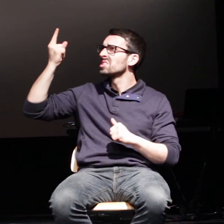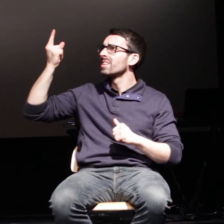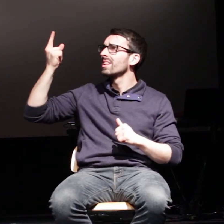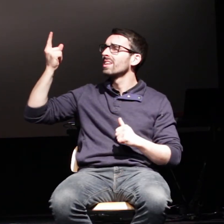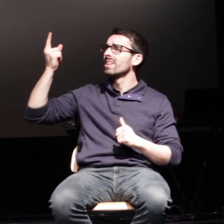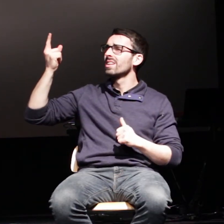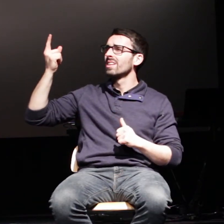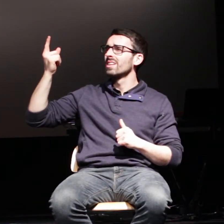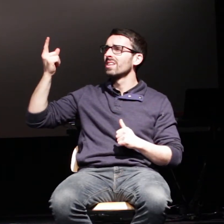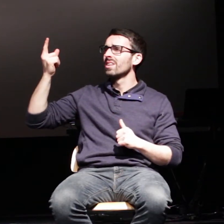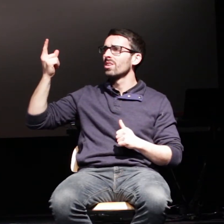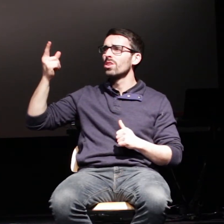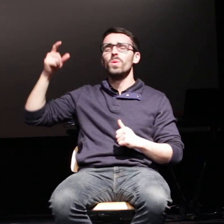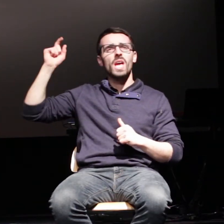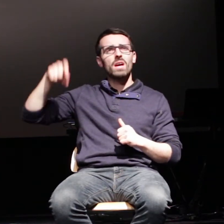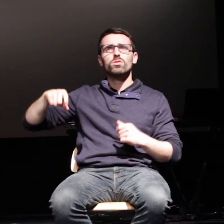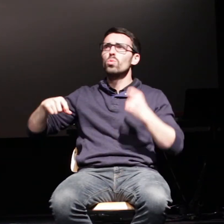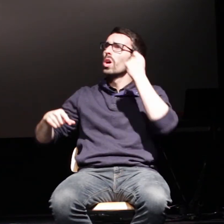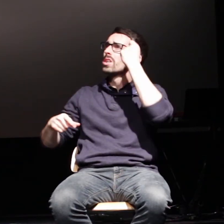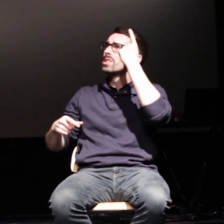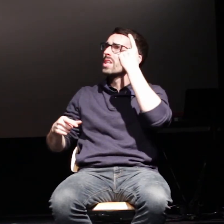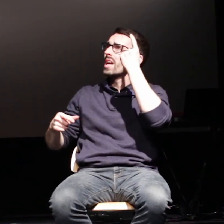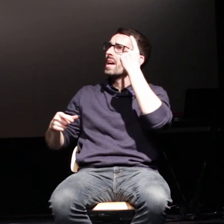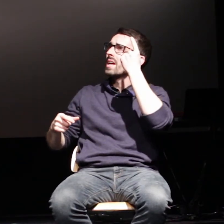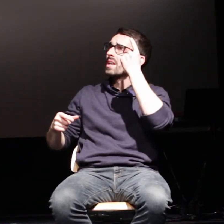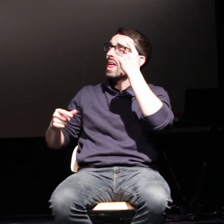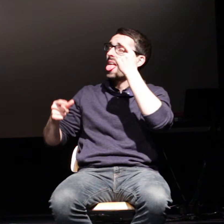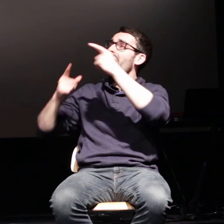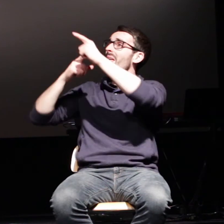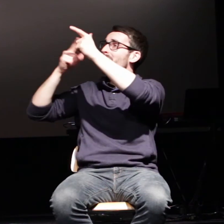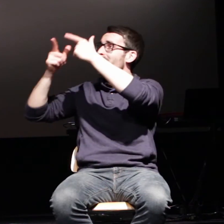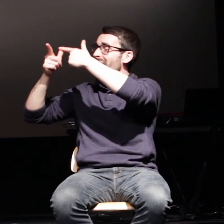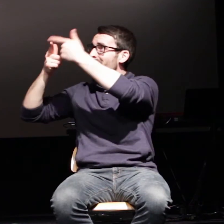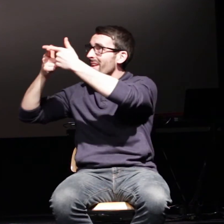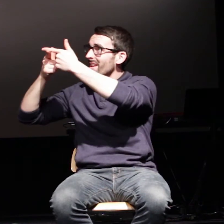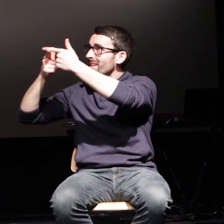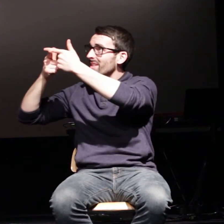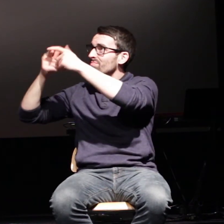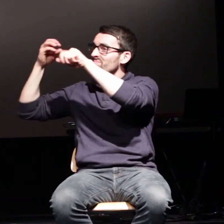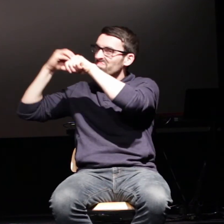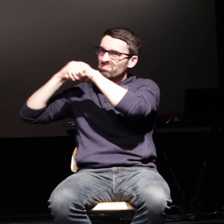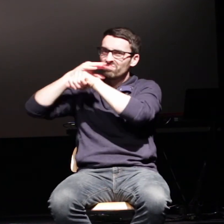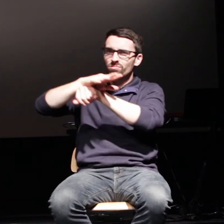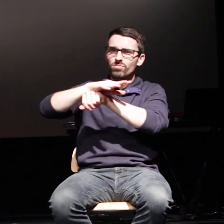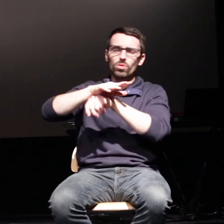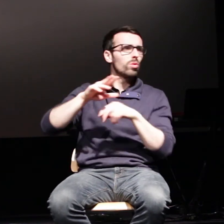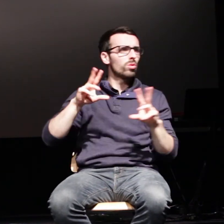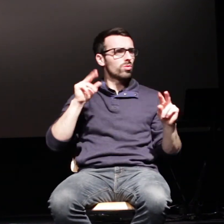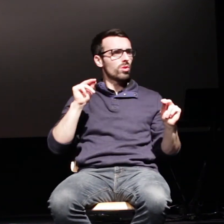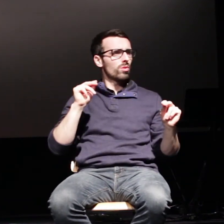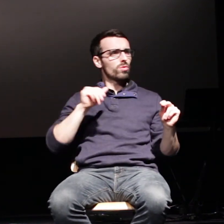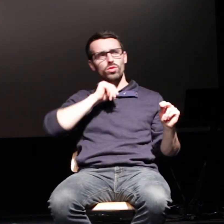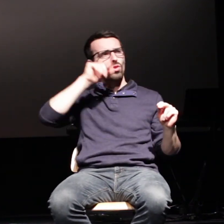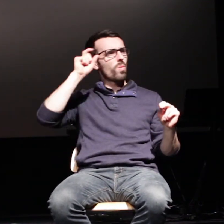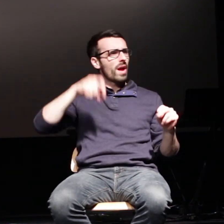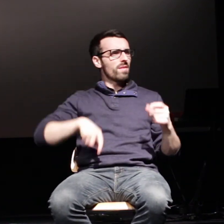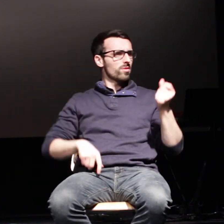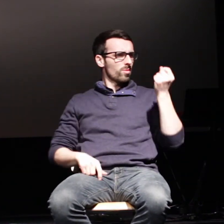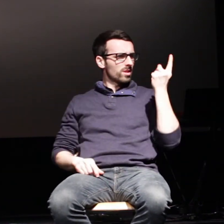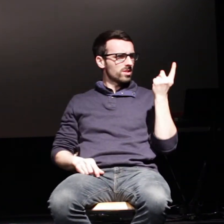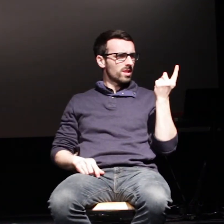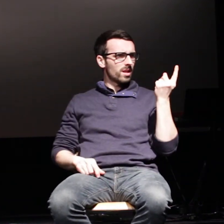God in order for him to move in our lives, but you don't have to understand in order to obey. You understanding is